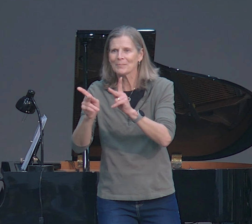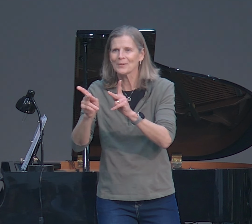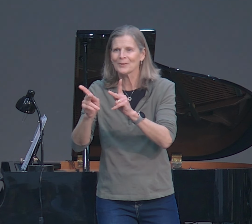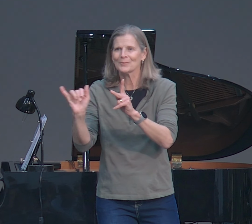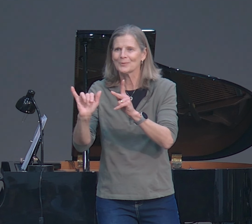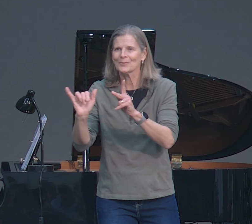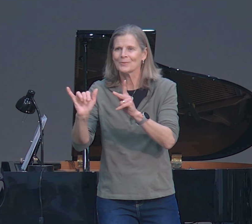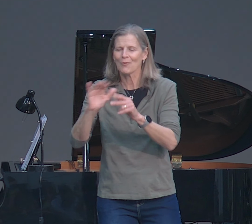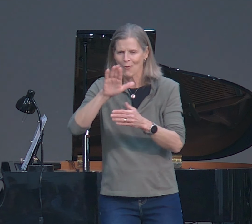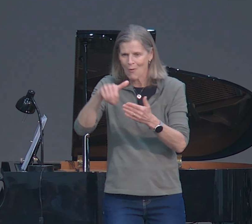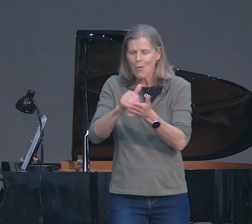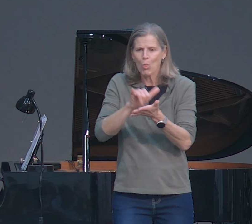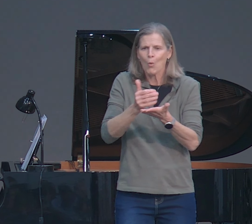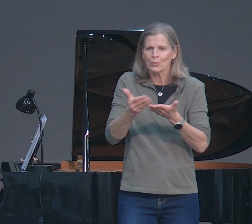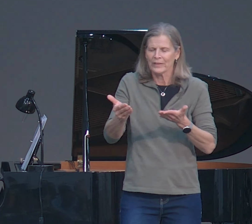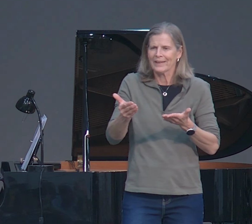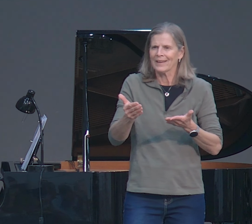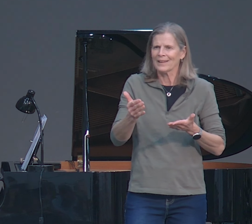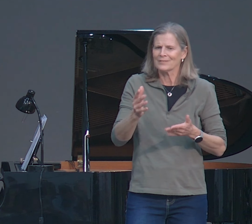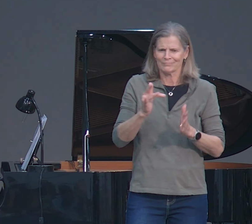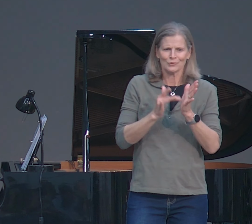by Jesus.